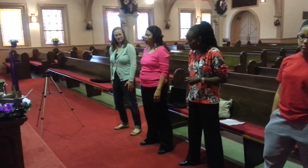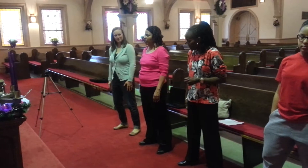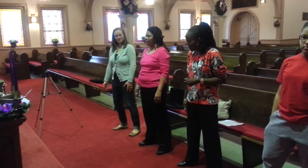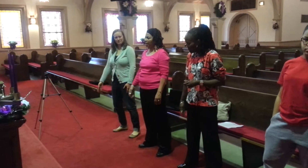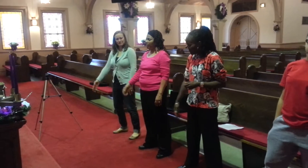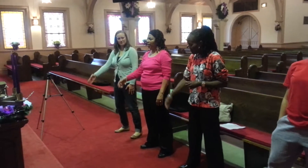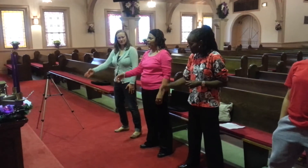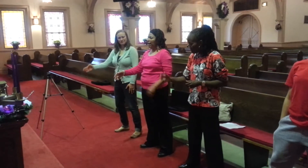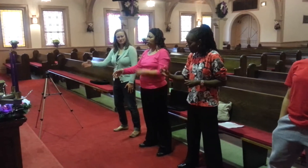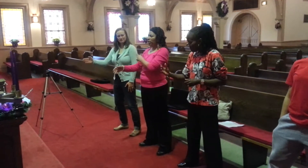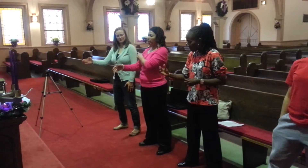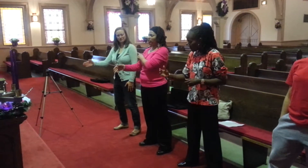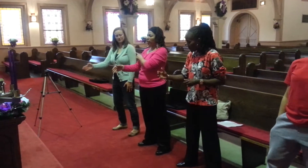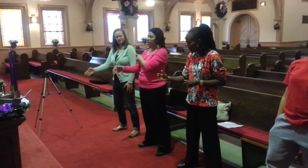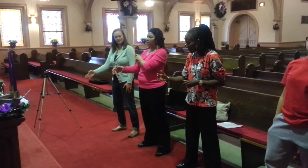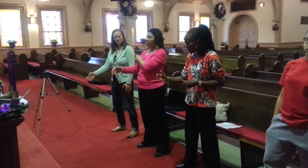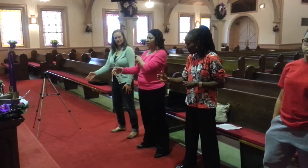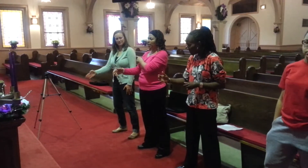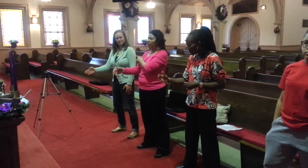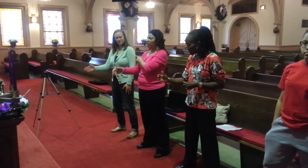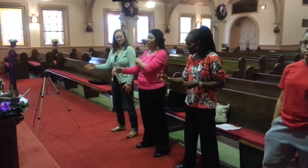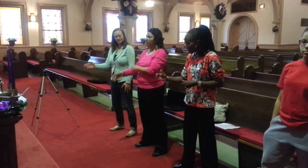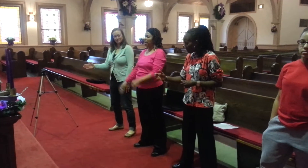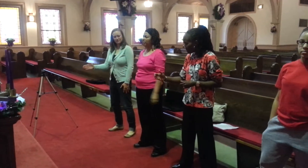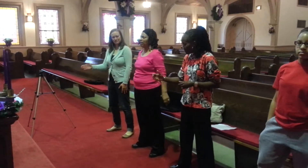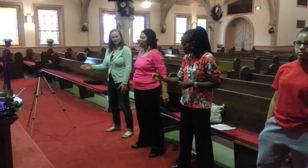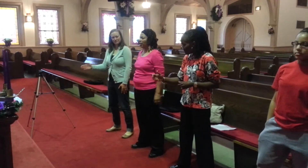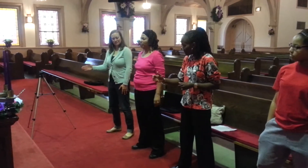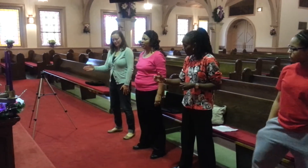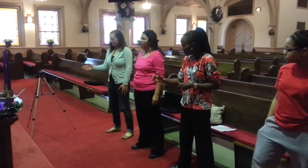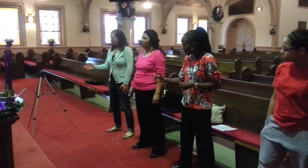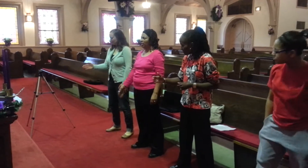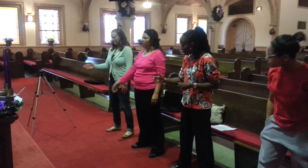right now. Is Kim's arm the same as my arm?